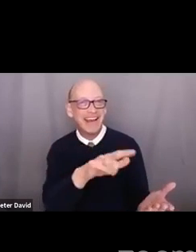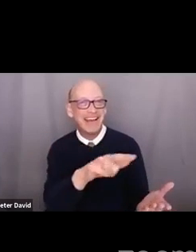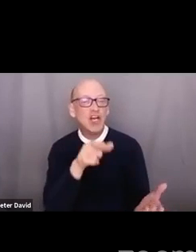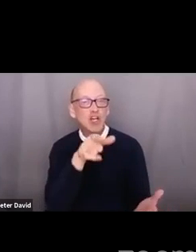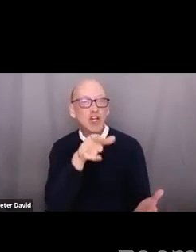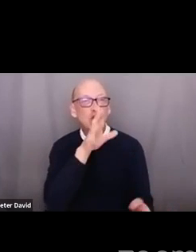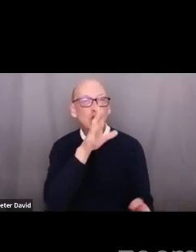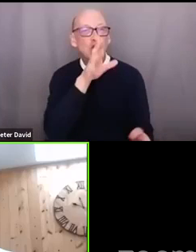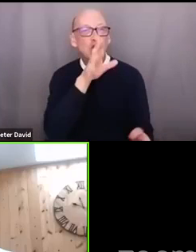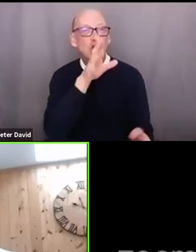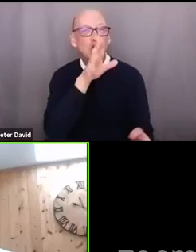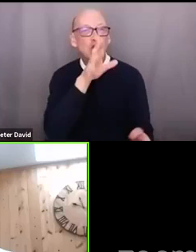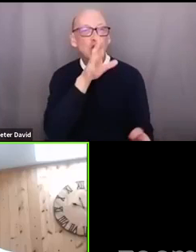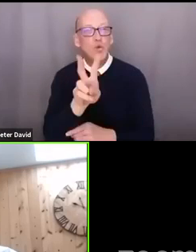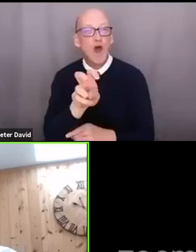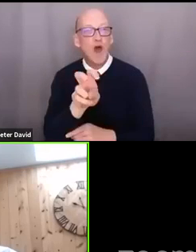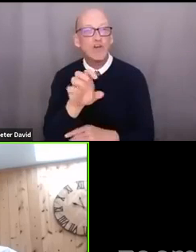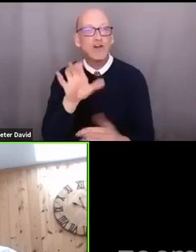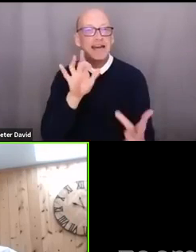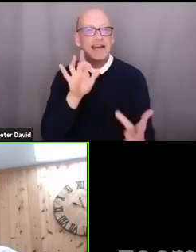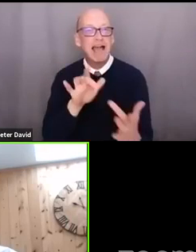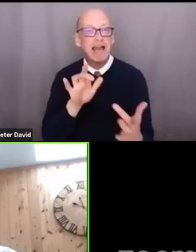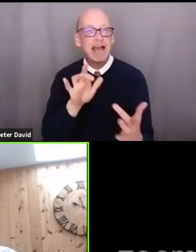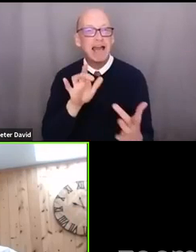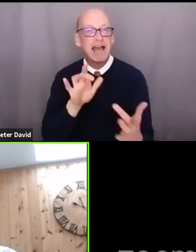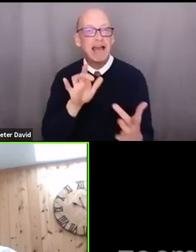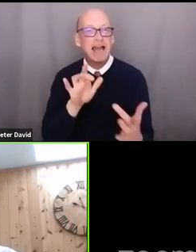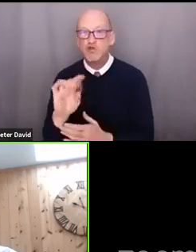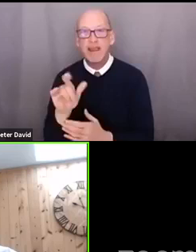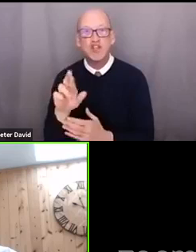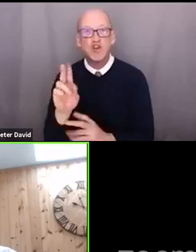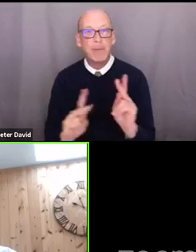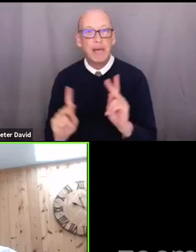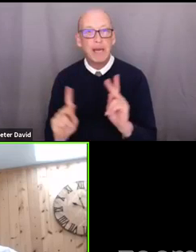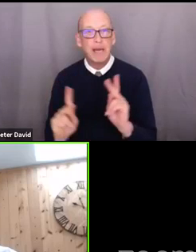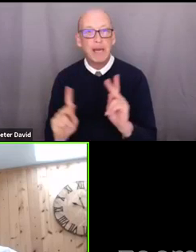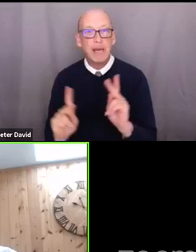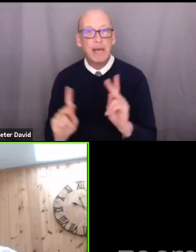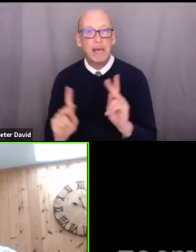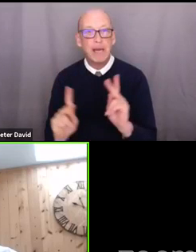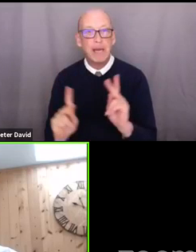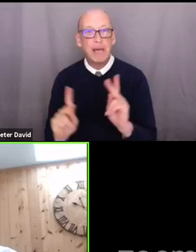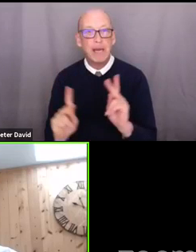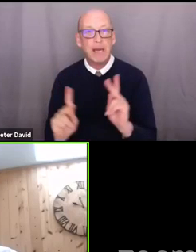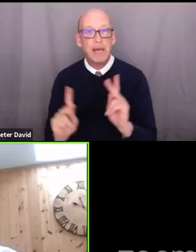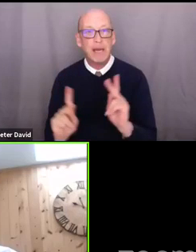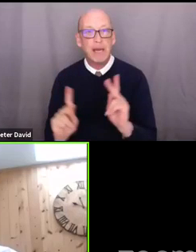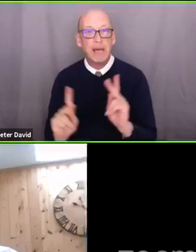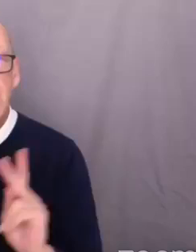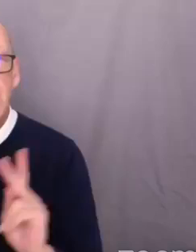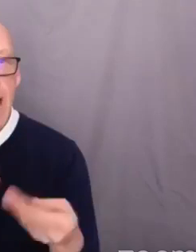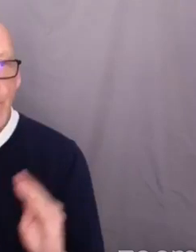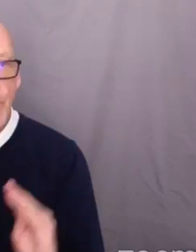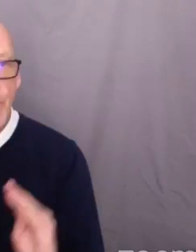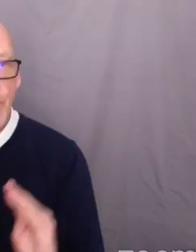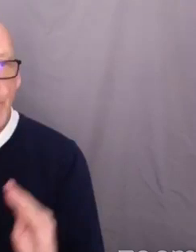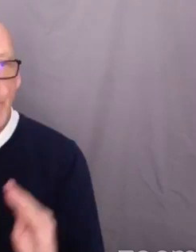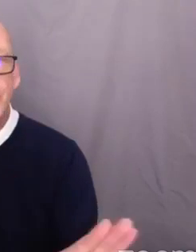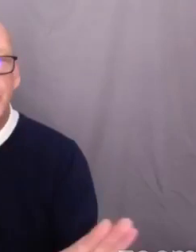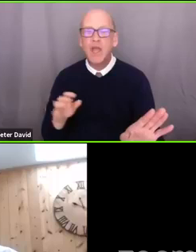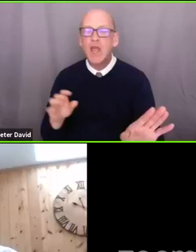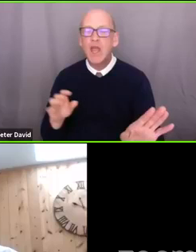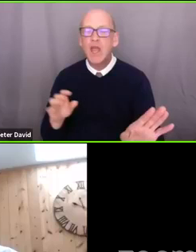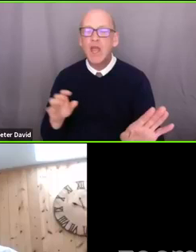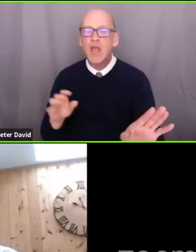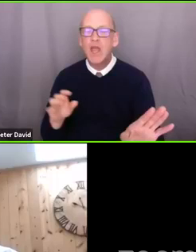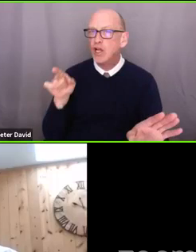200 contact tracers. When do you feel like you get up to that number? I'm sorry, Mel, you broke up a little bit. What was that